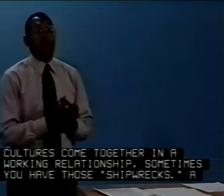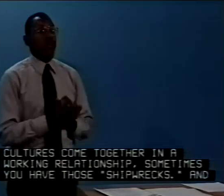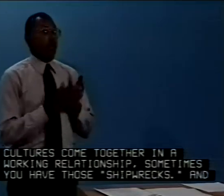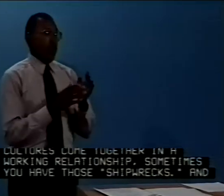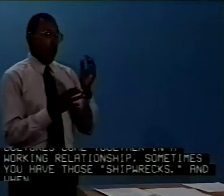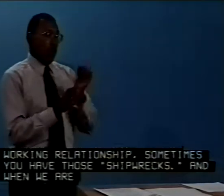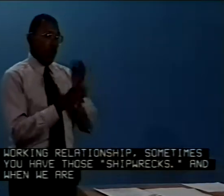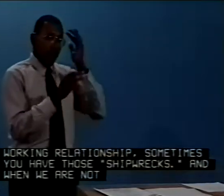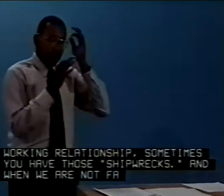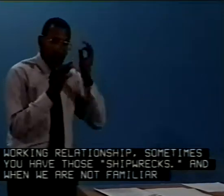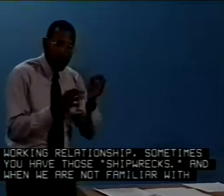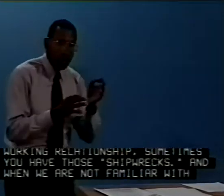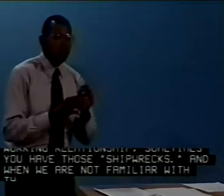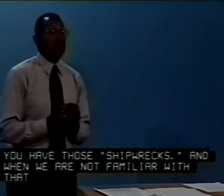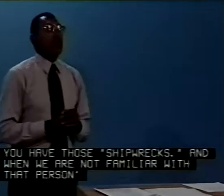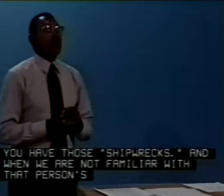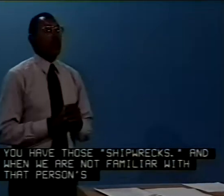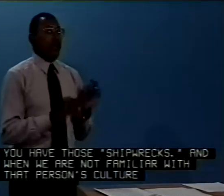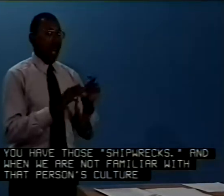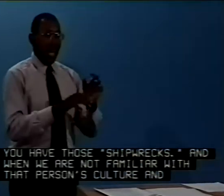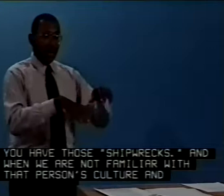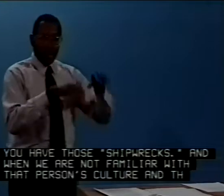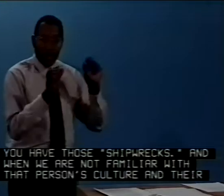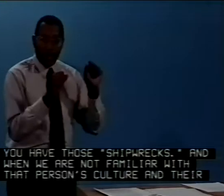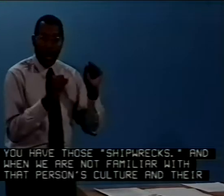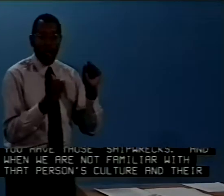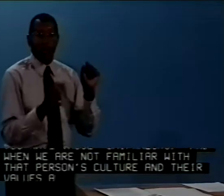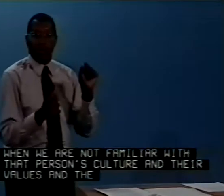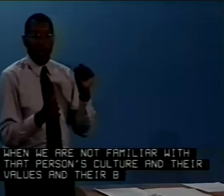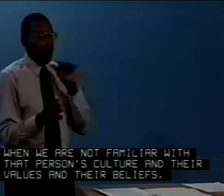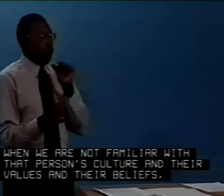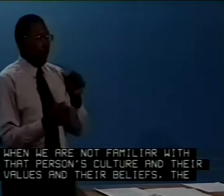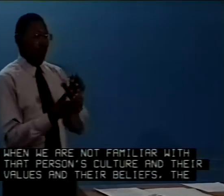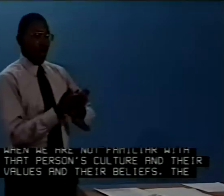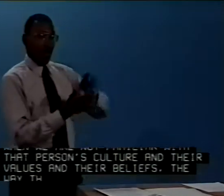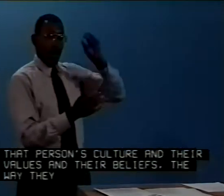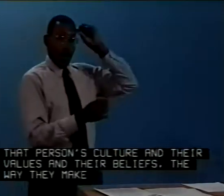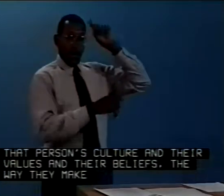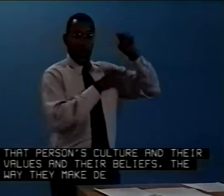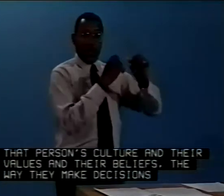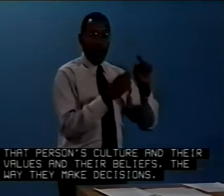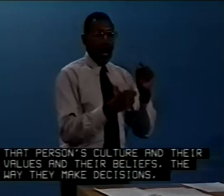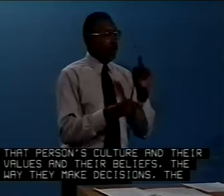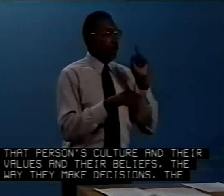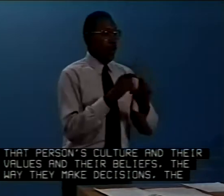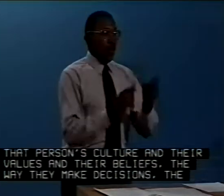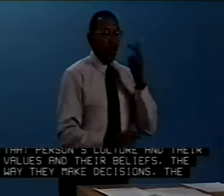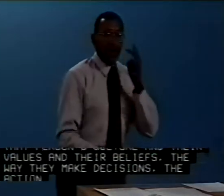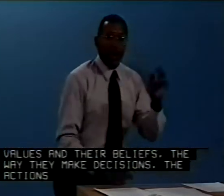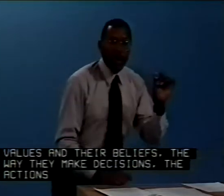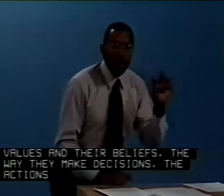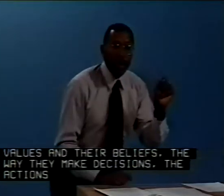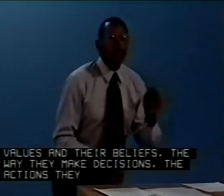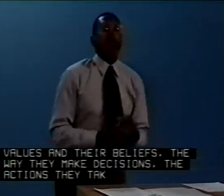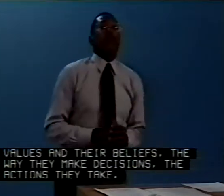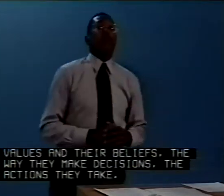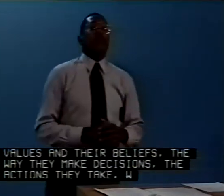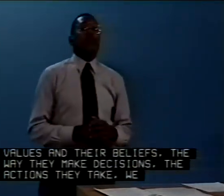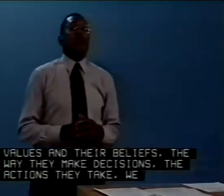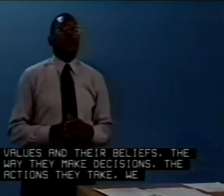beliefs, the way they make decisions, the actions they take, we haven't learned about it because we can't see